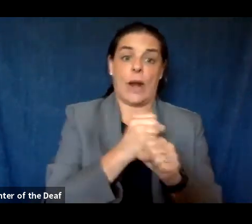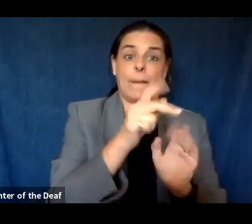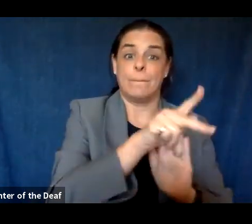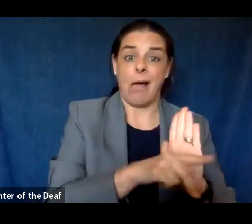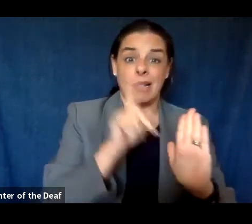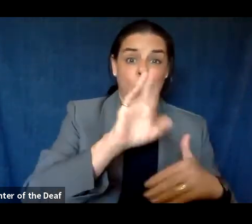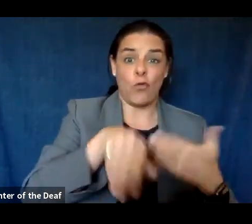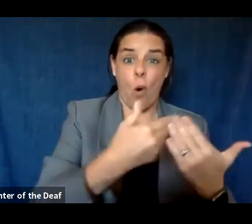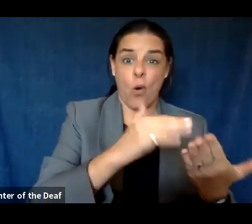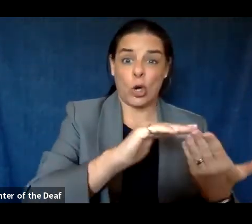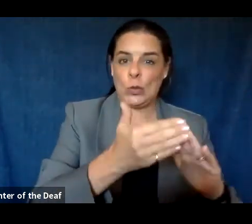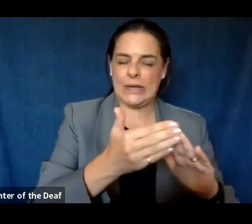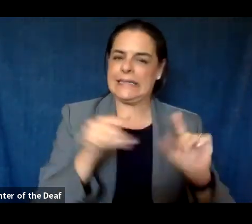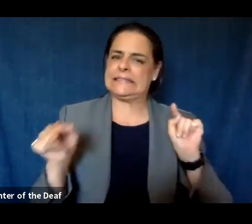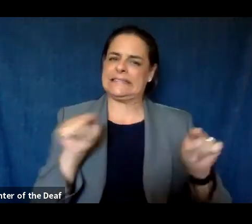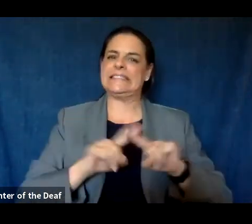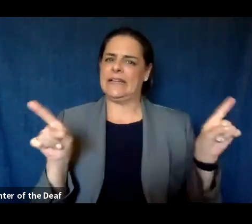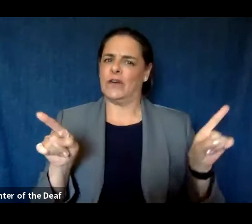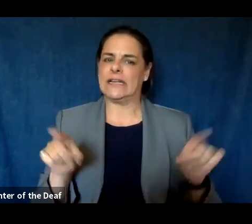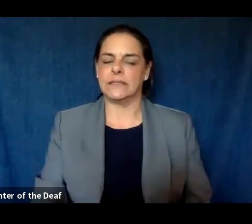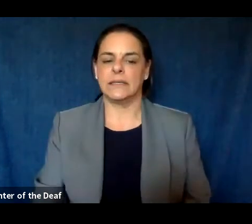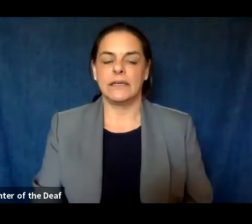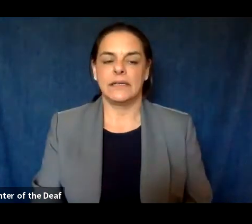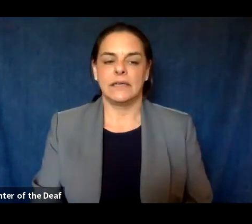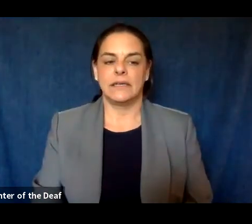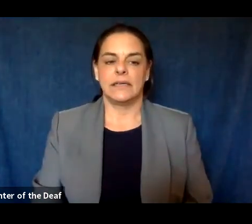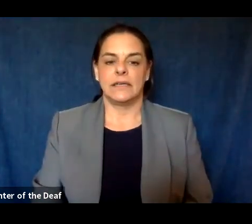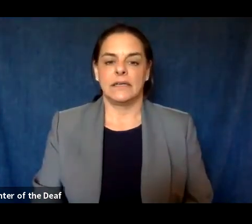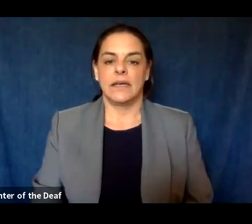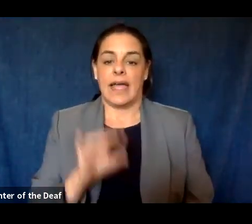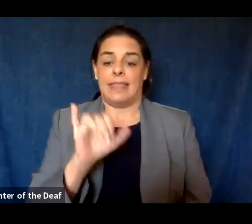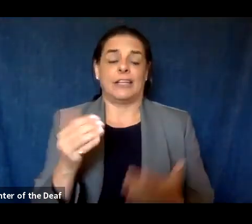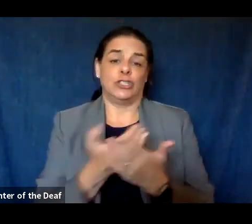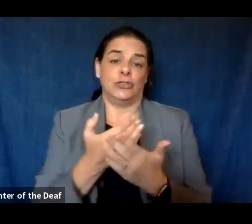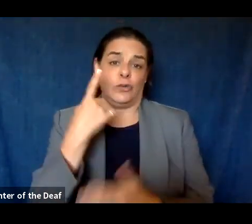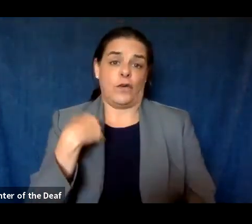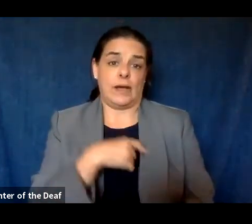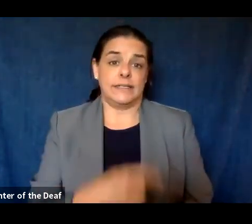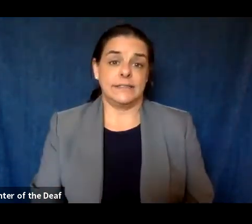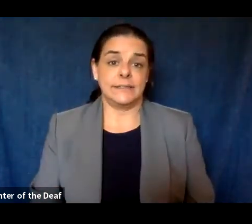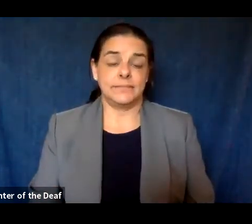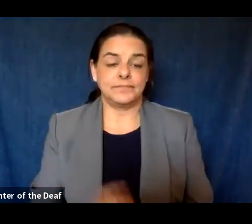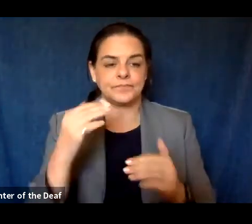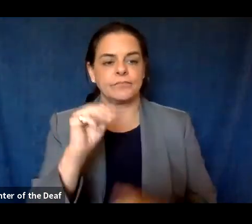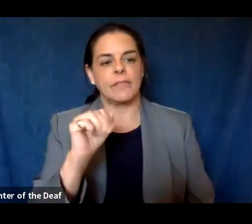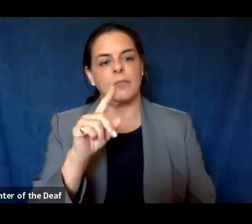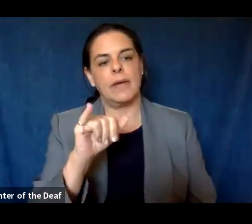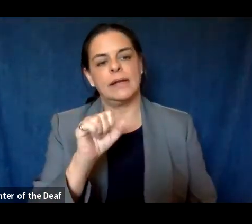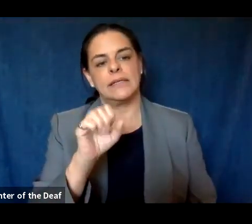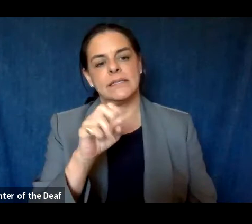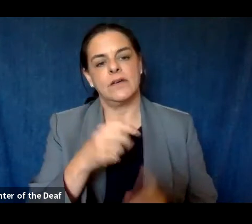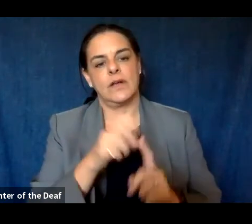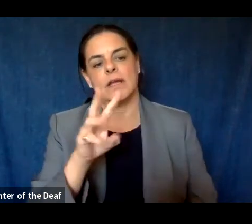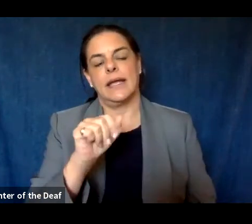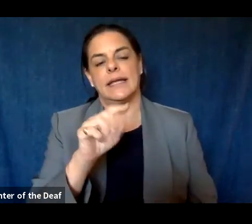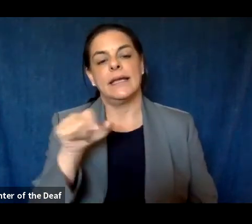community. So that's kind of the difference. And that is new for us. From Madison with WATE, the county